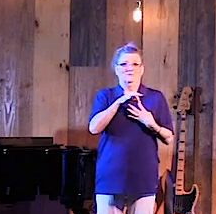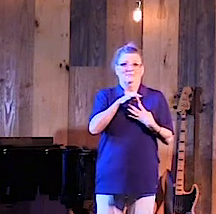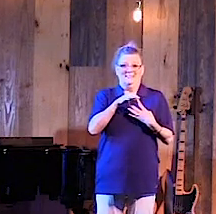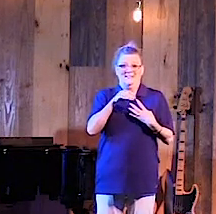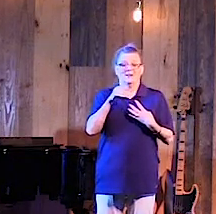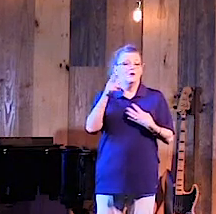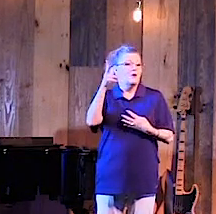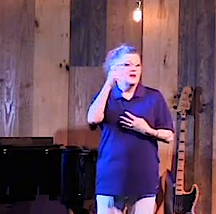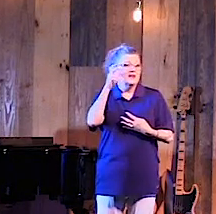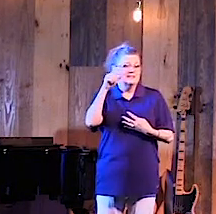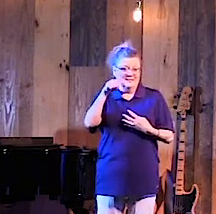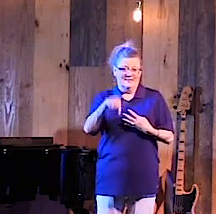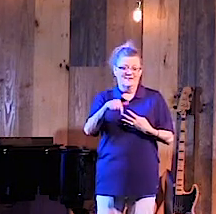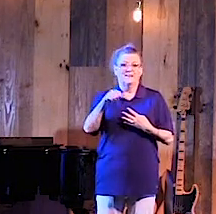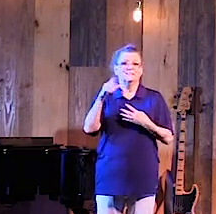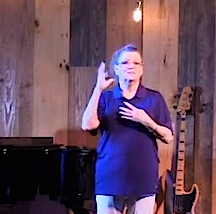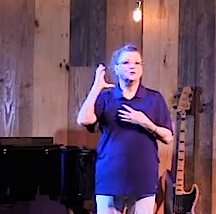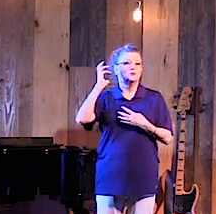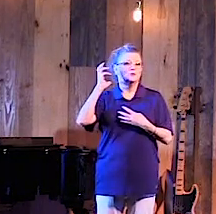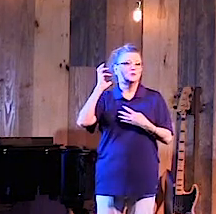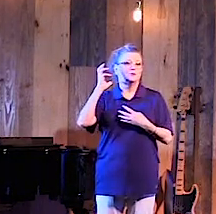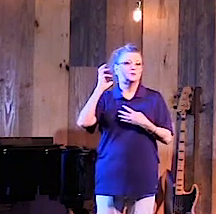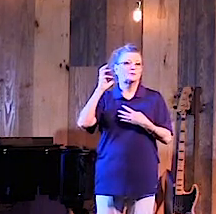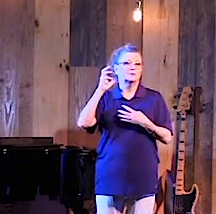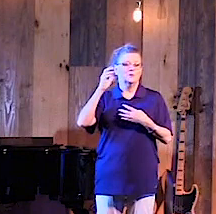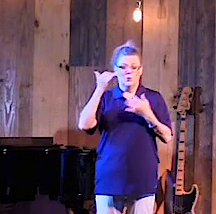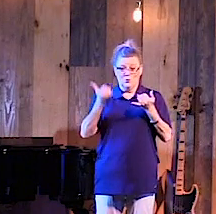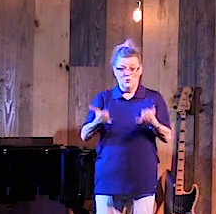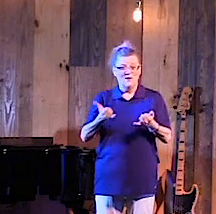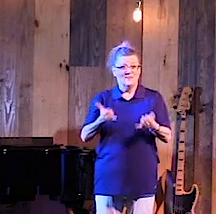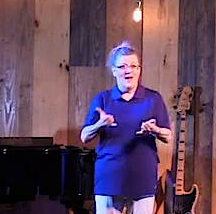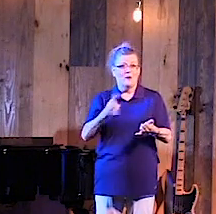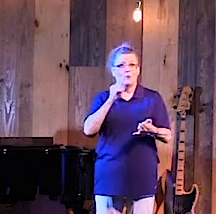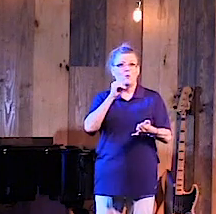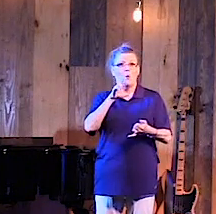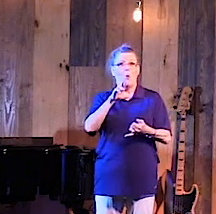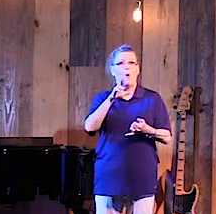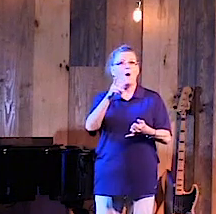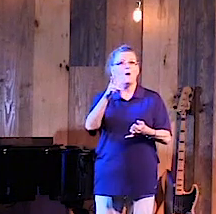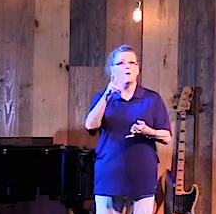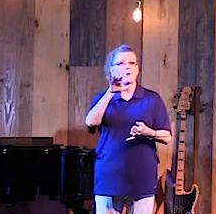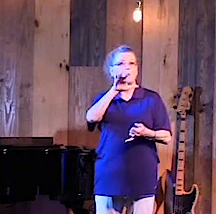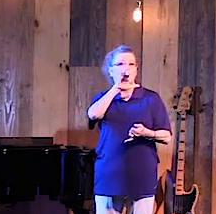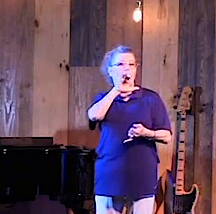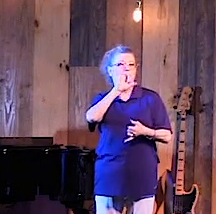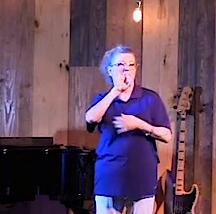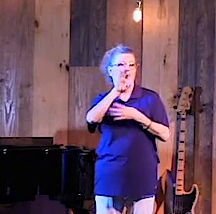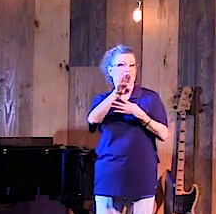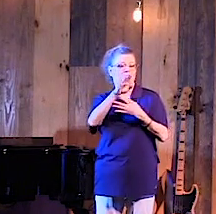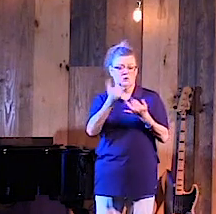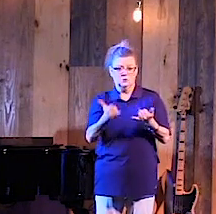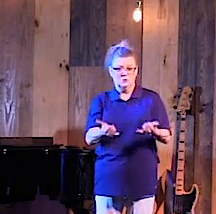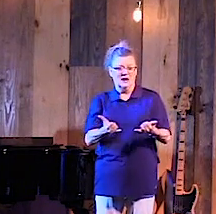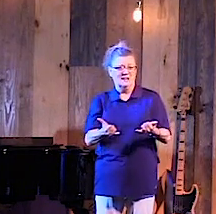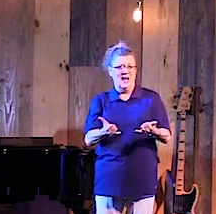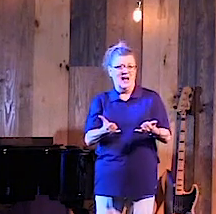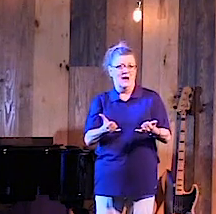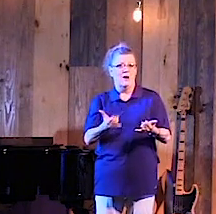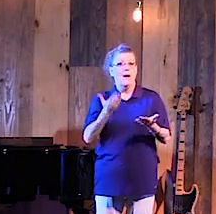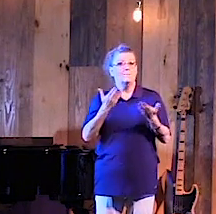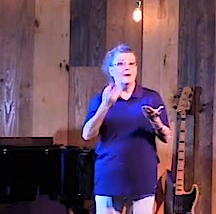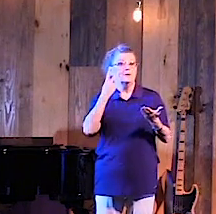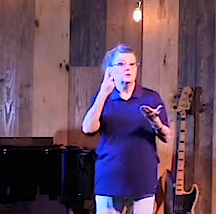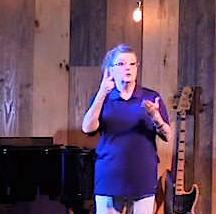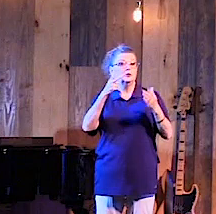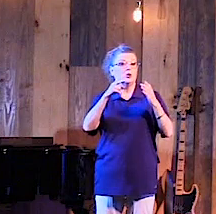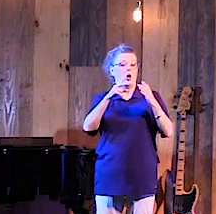station at this particular time. You may have felt that it was a random invitation from a friend, or maybe you saw one of our flyers go out from our